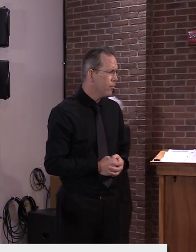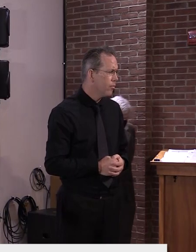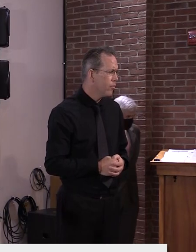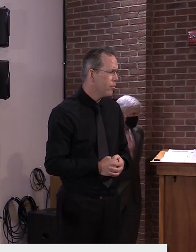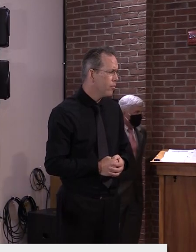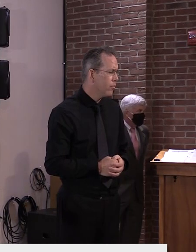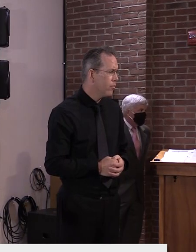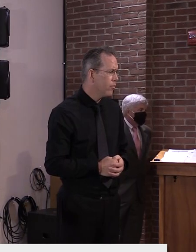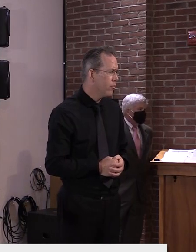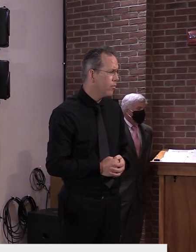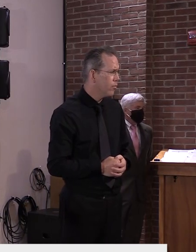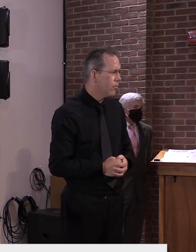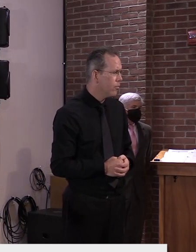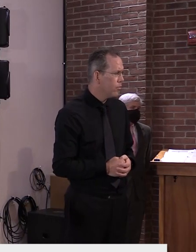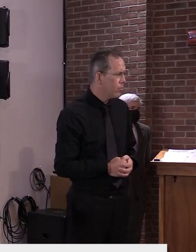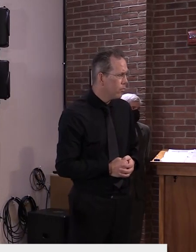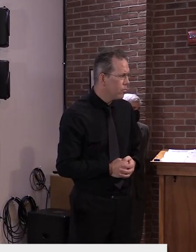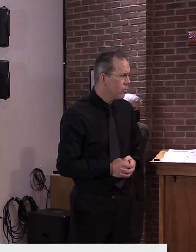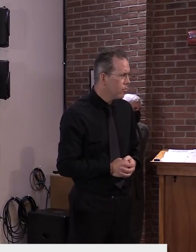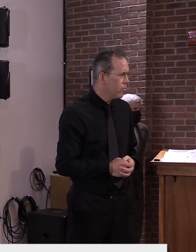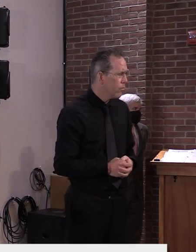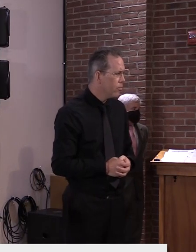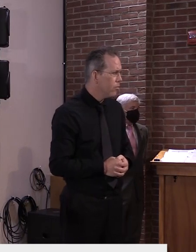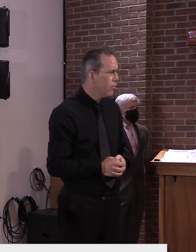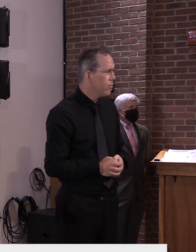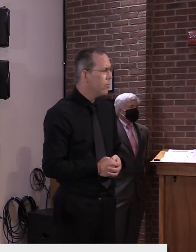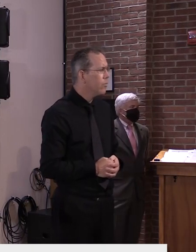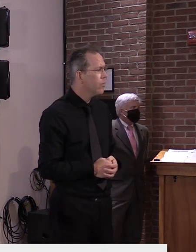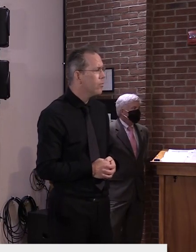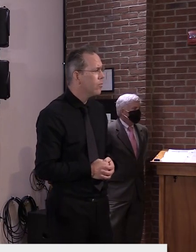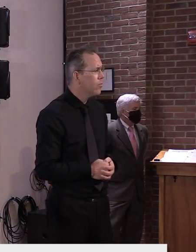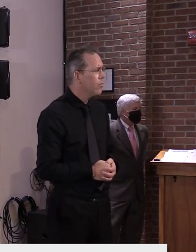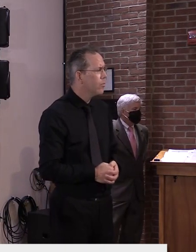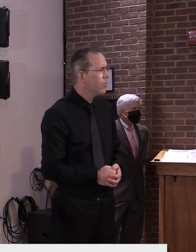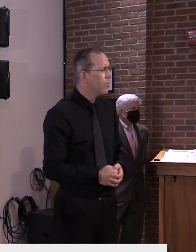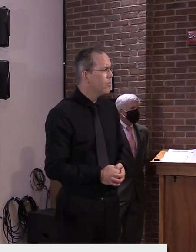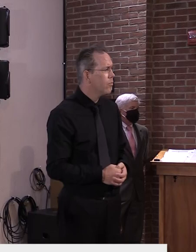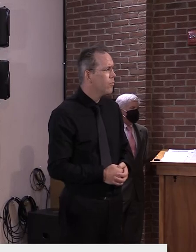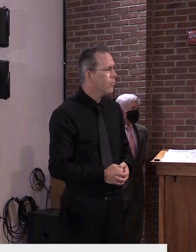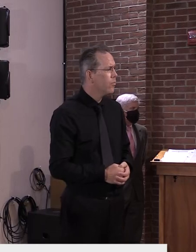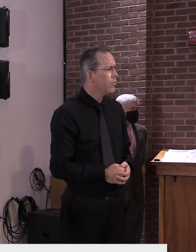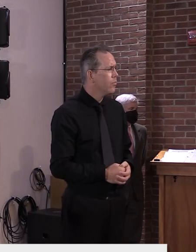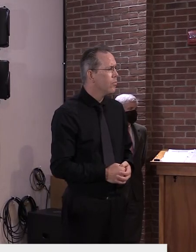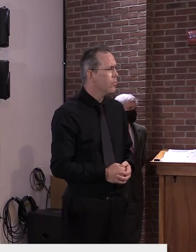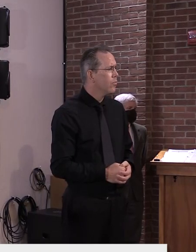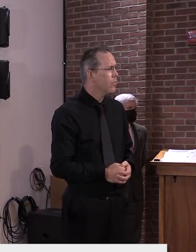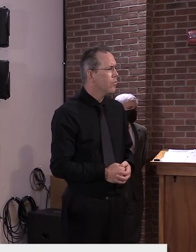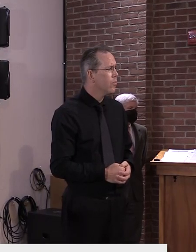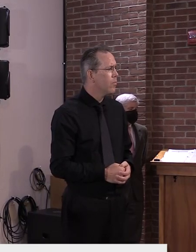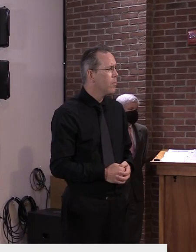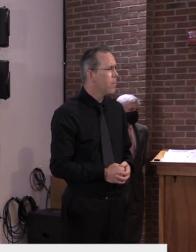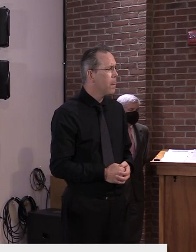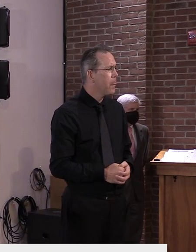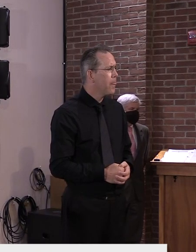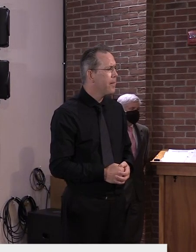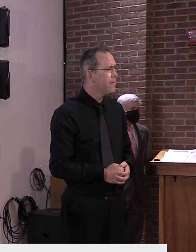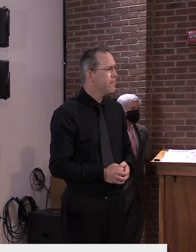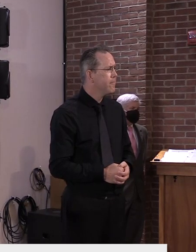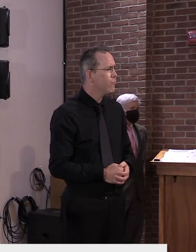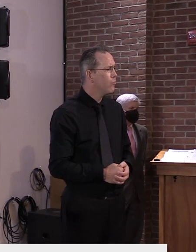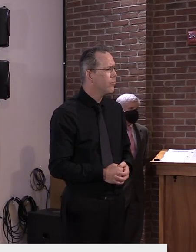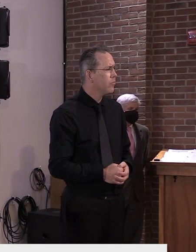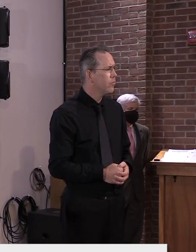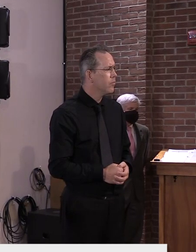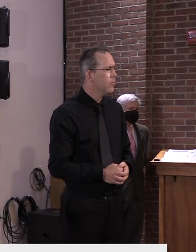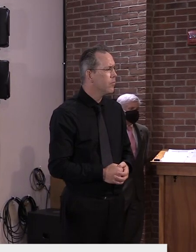what's he waiting for? Wouldn't a mask policy in public raise compliance and raise the rate